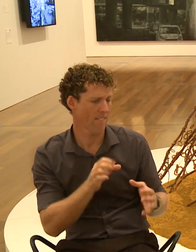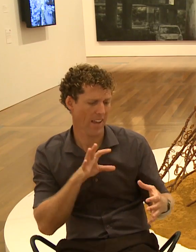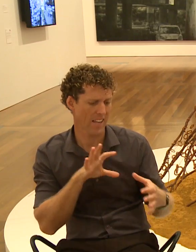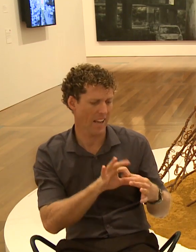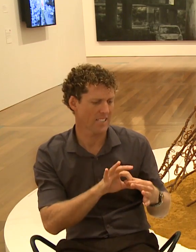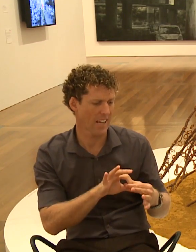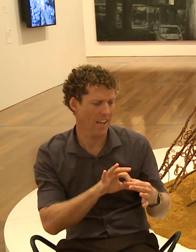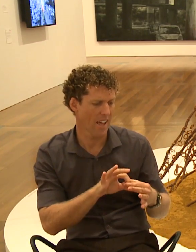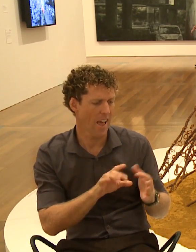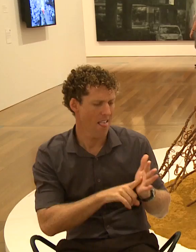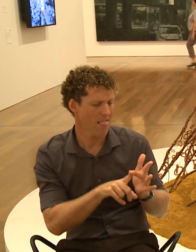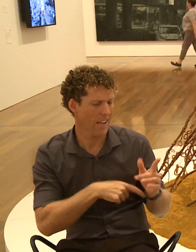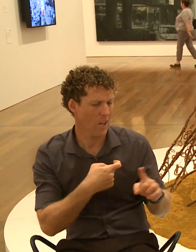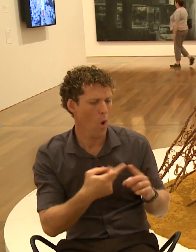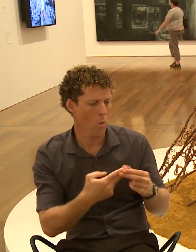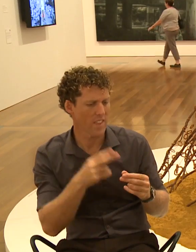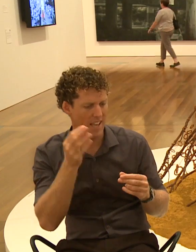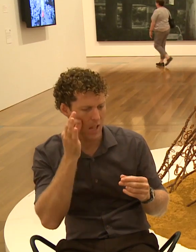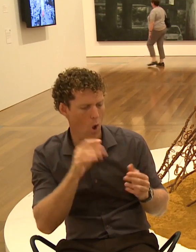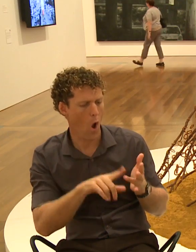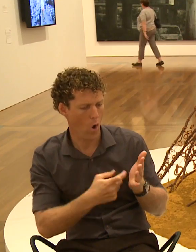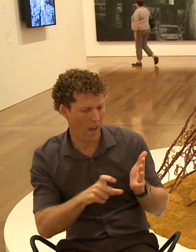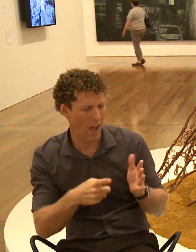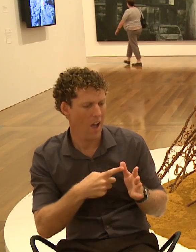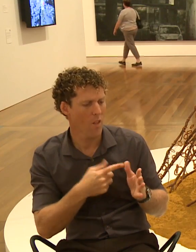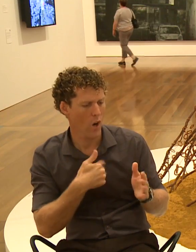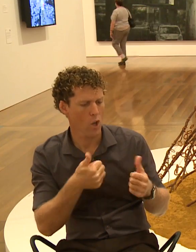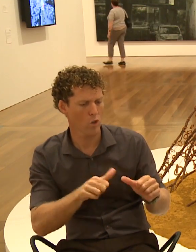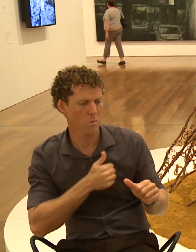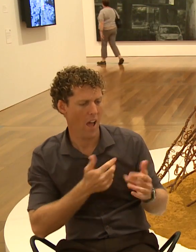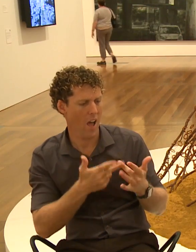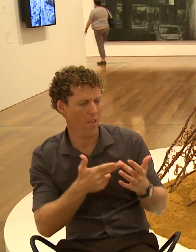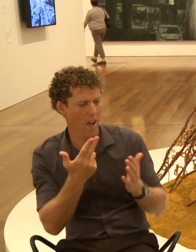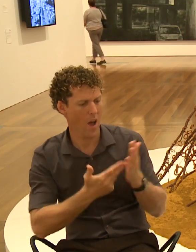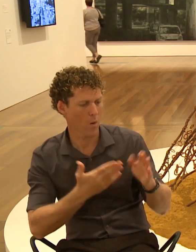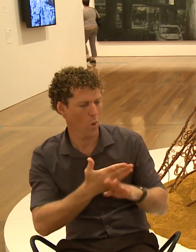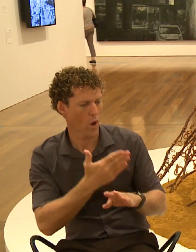link with the yellow ochre that I've used in my other works as well. That